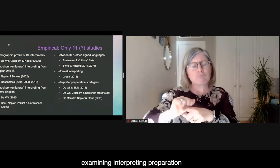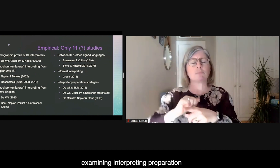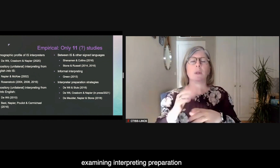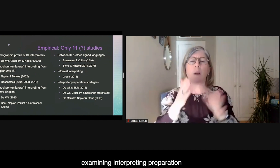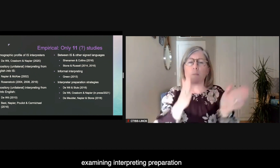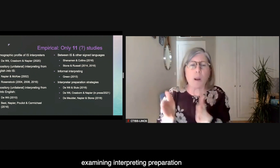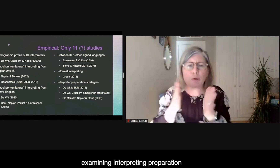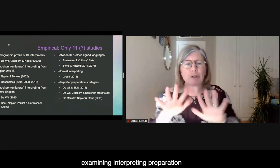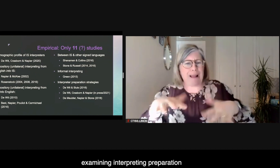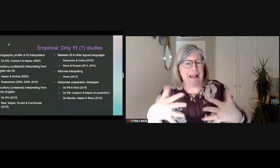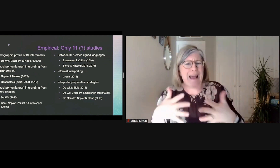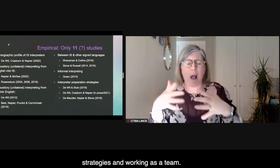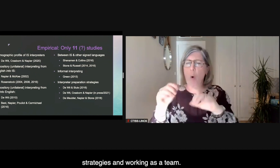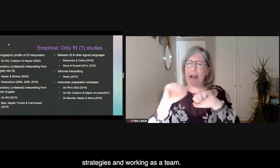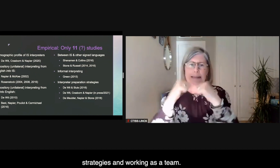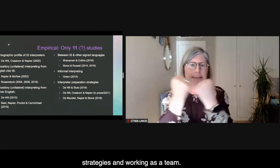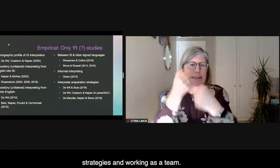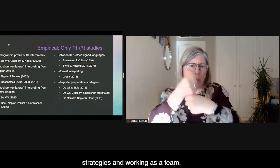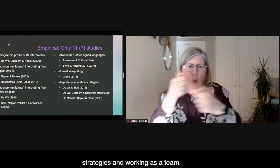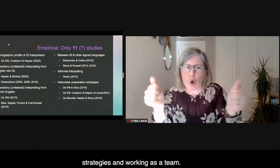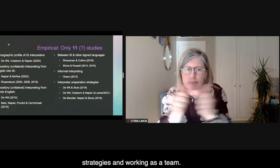interpreting preparation strategies and working as a team.